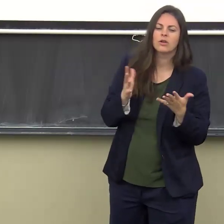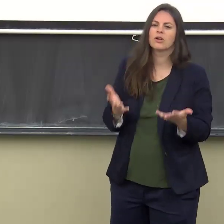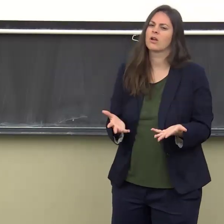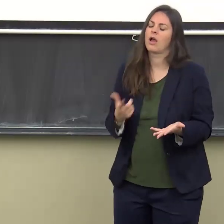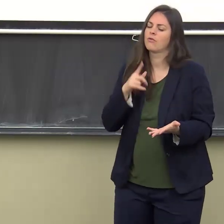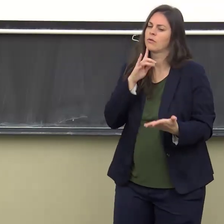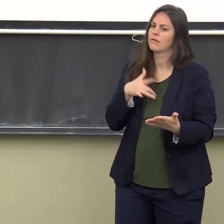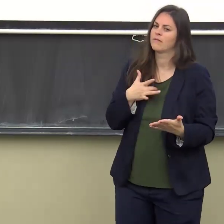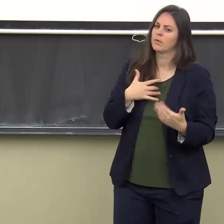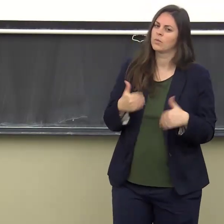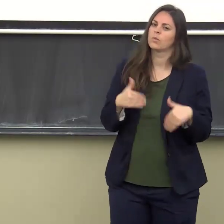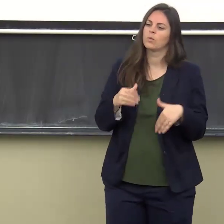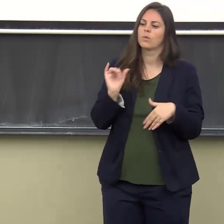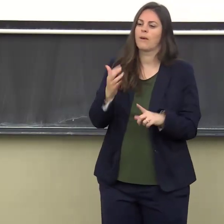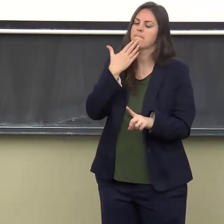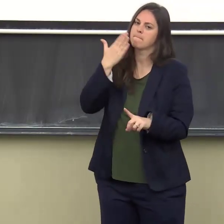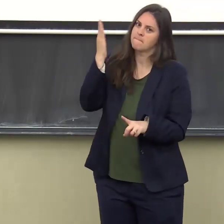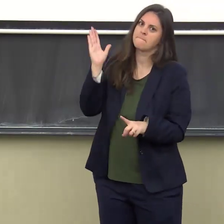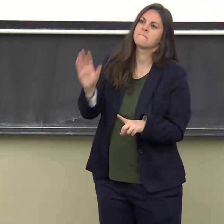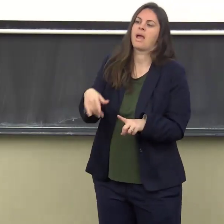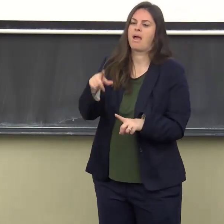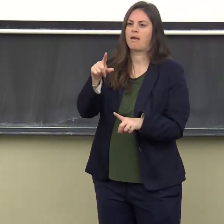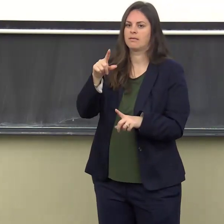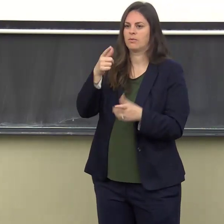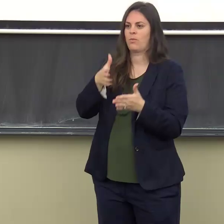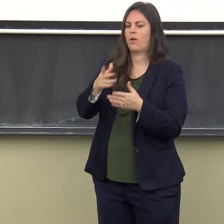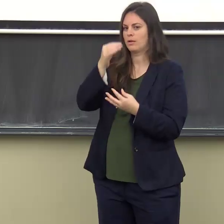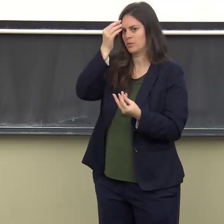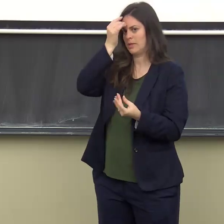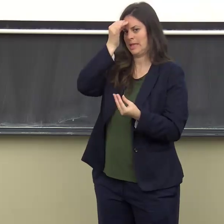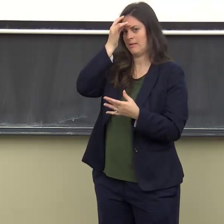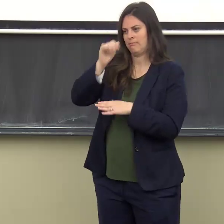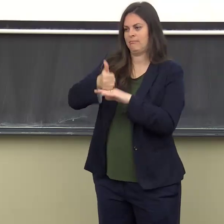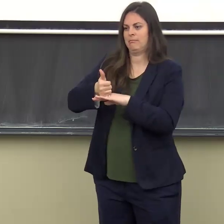slipping into a bad construct. So I think we have to just keep these different